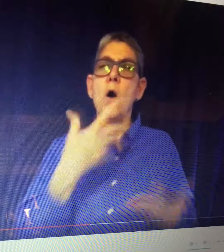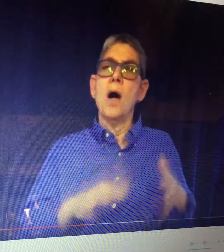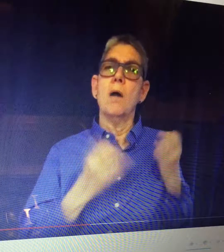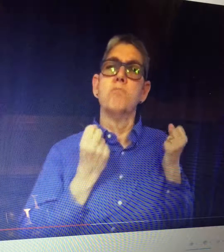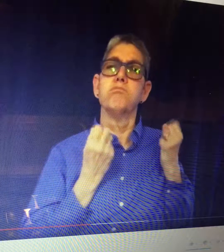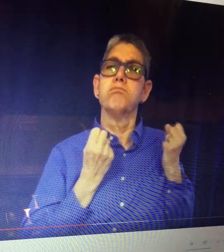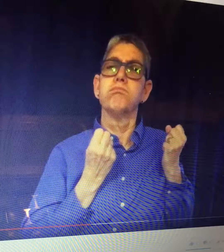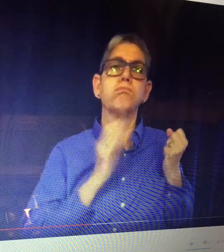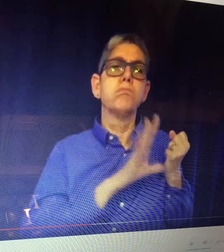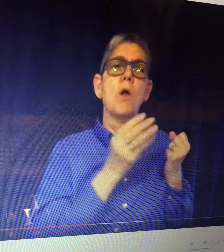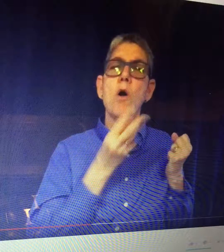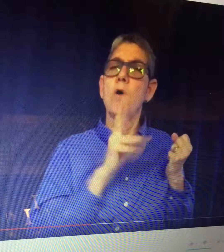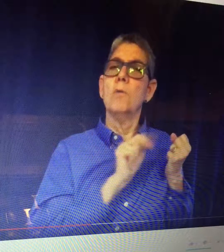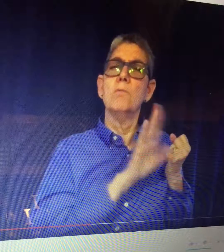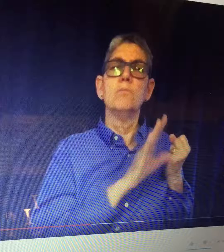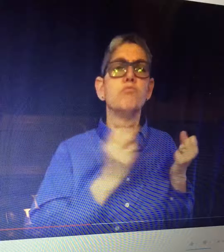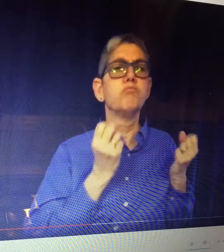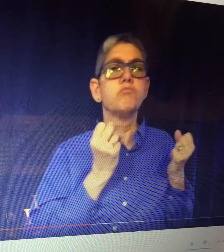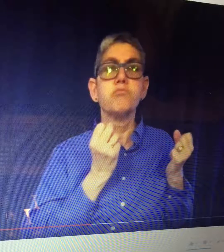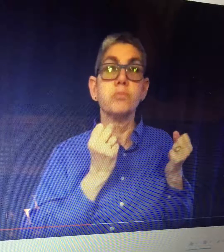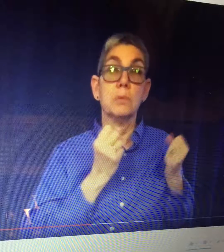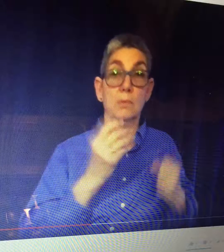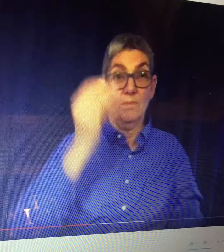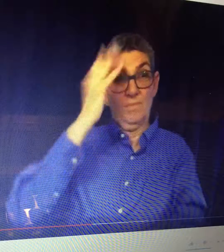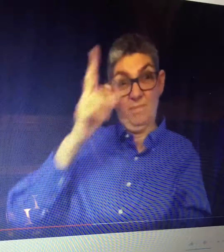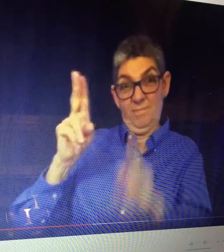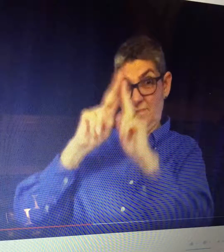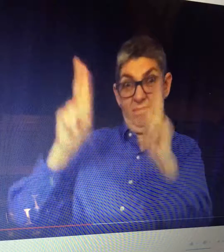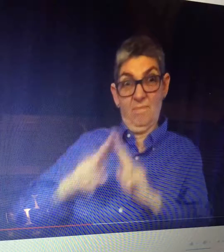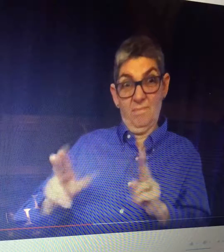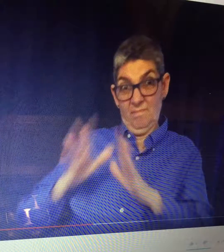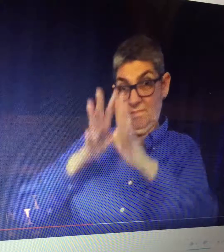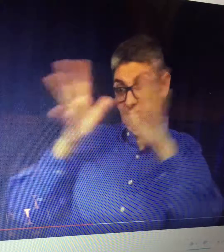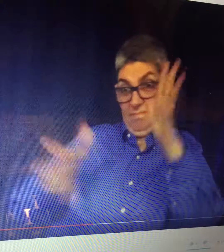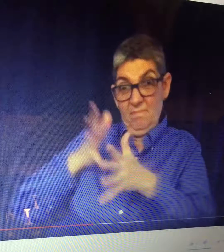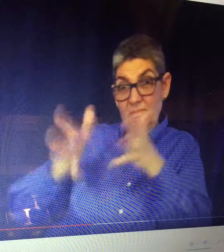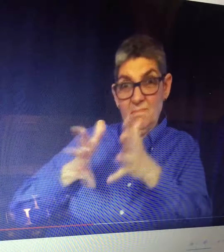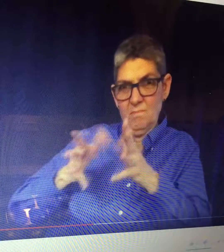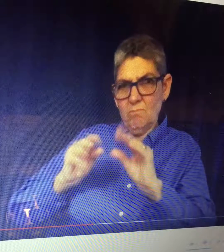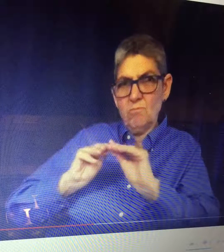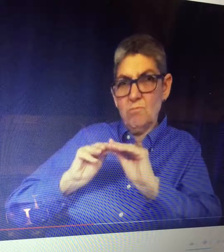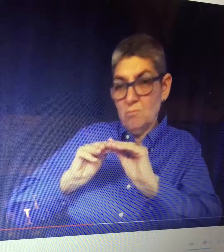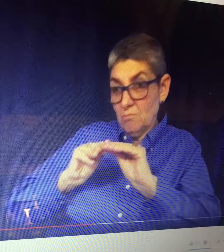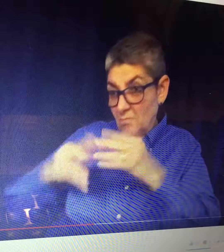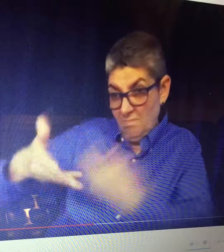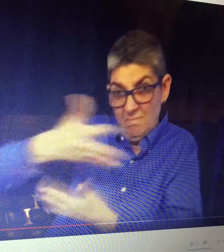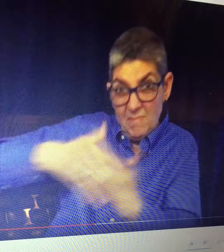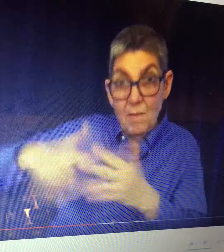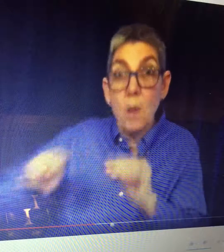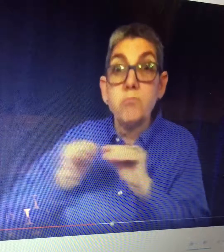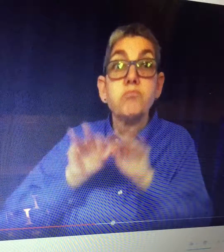And they more fit together. ASL is very laid back, just some signs. International is a lot of gesturing,